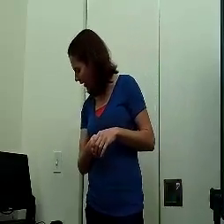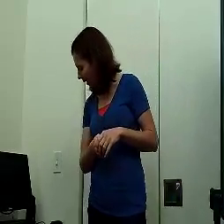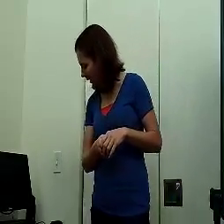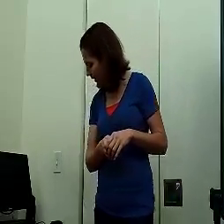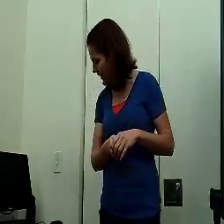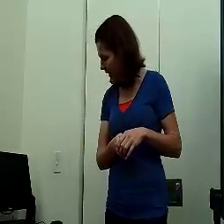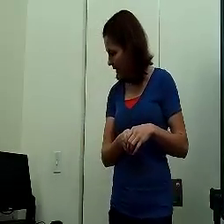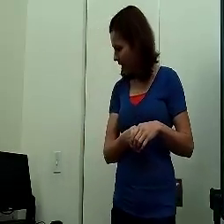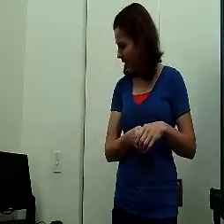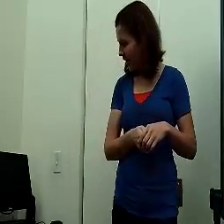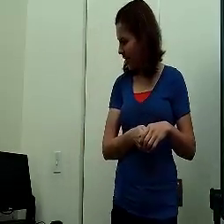Okay.